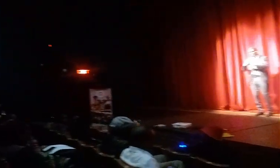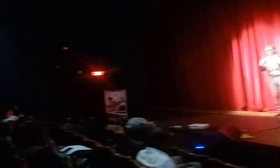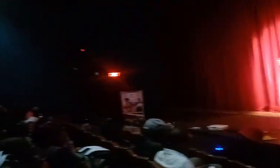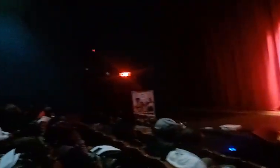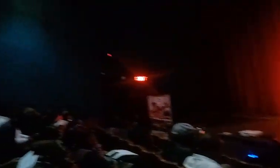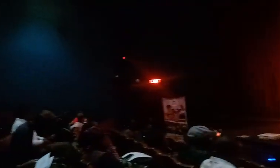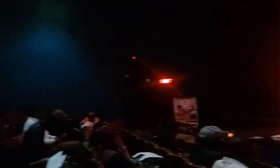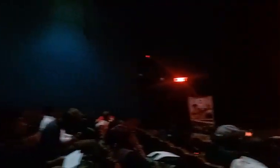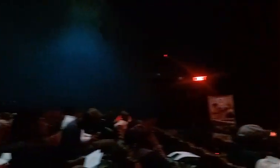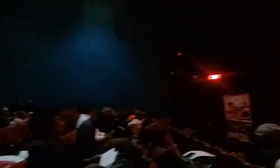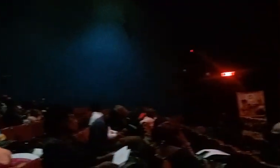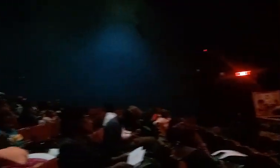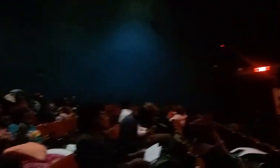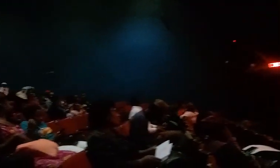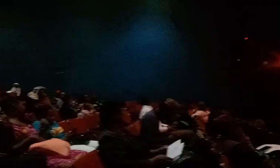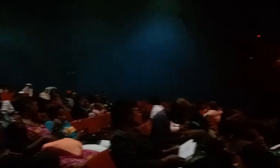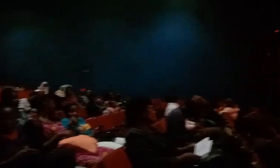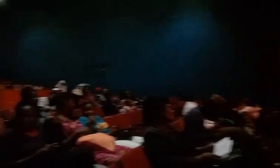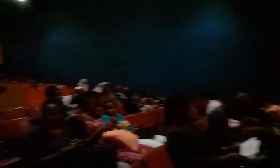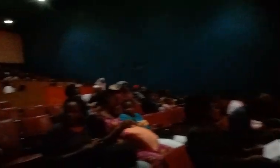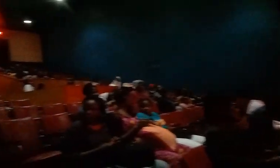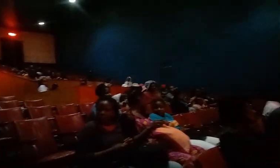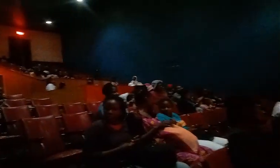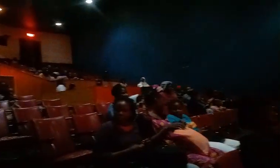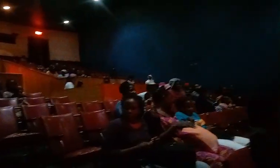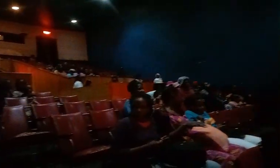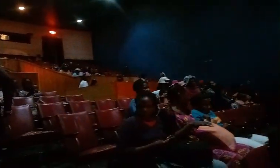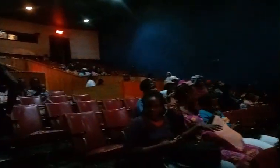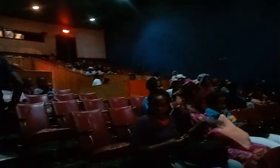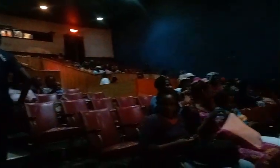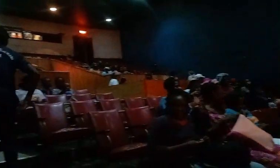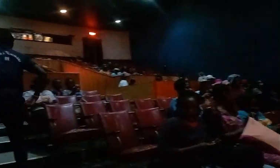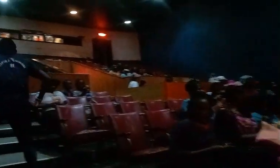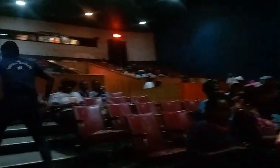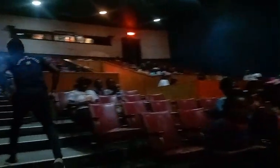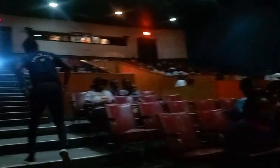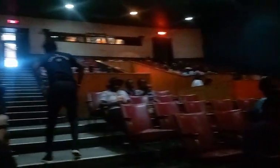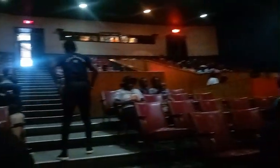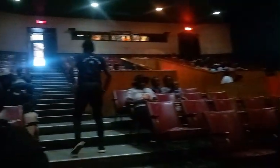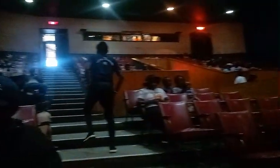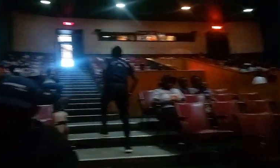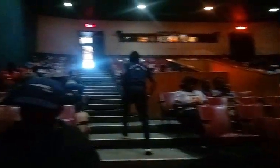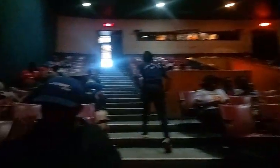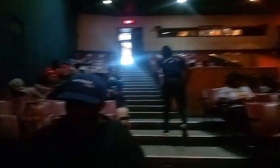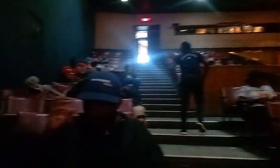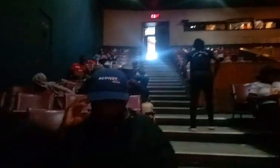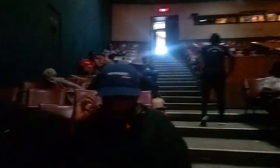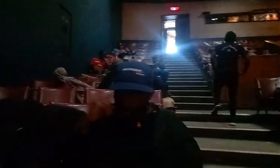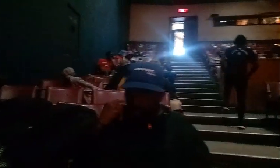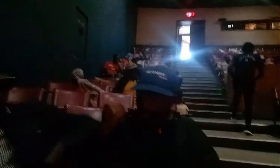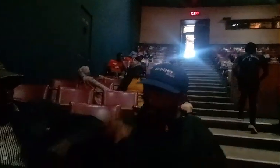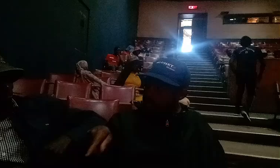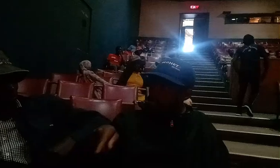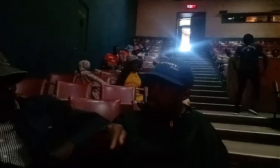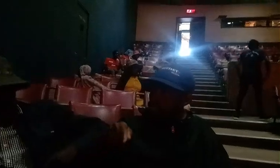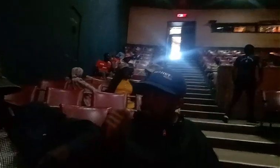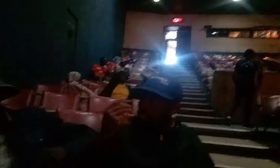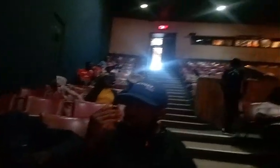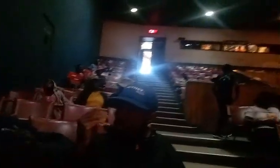speaking, they are telling their story in their own language, expressing them from deep within